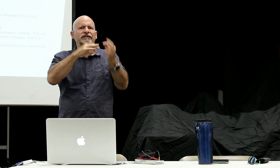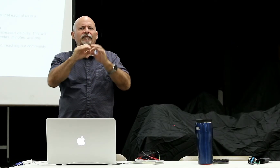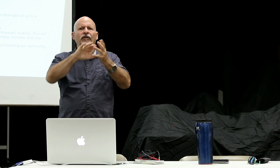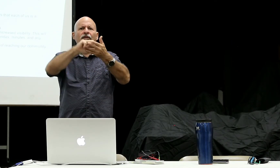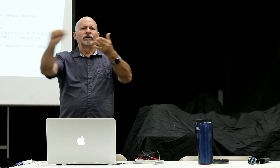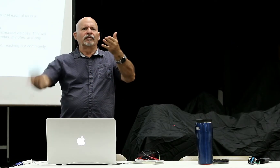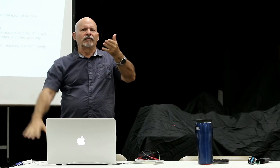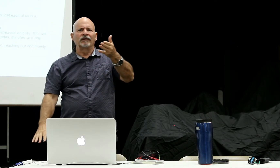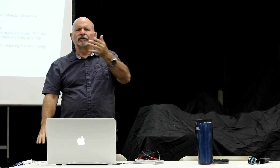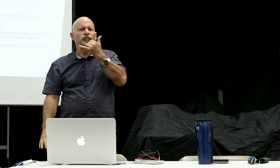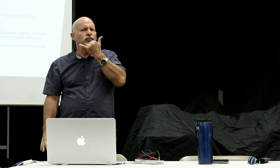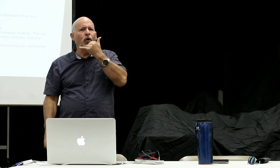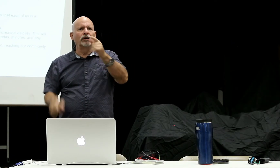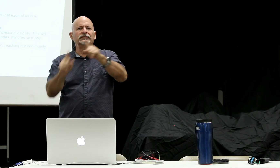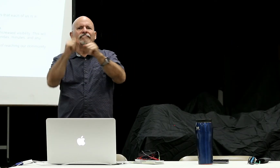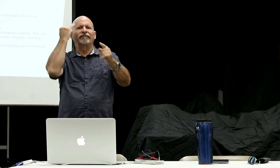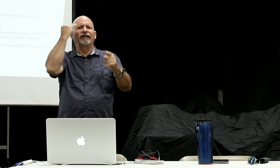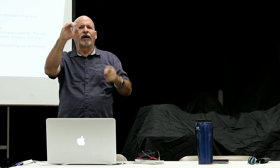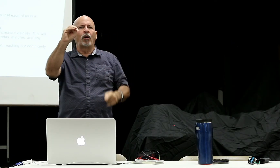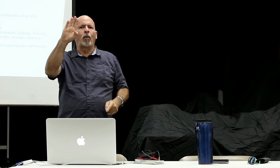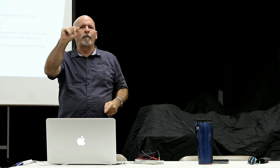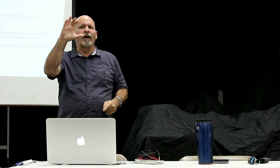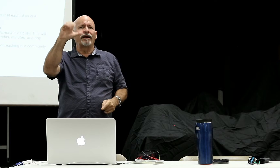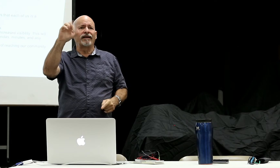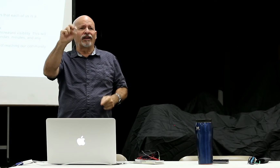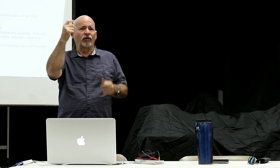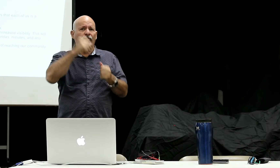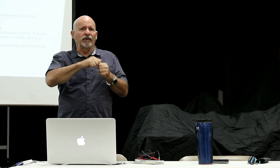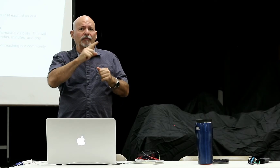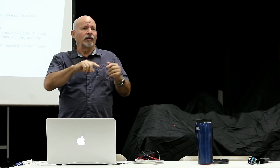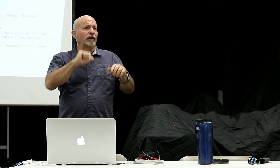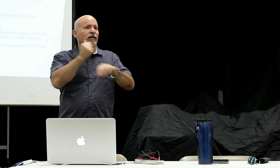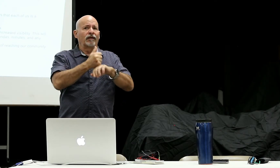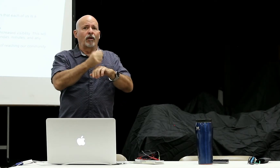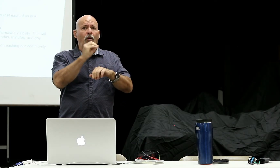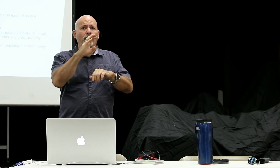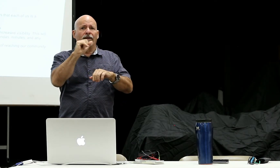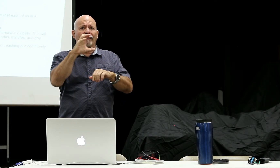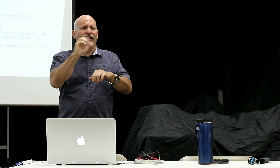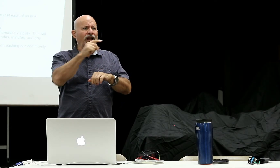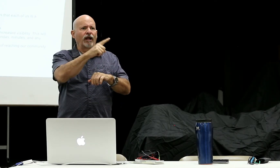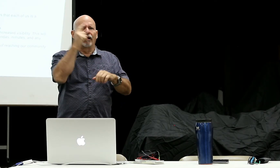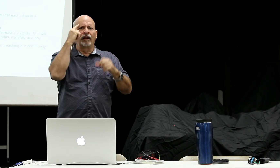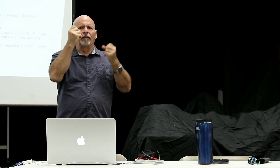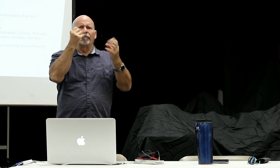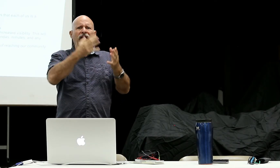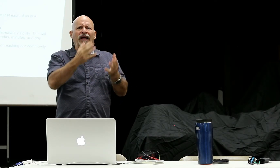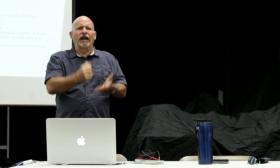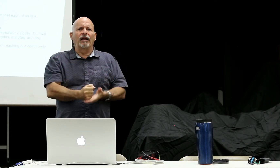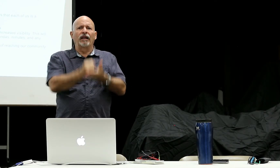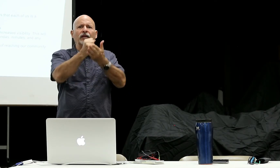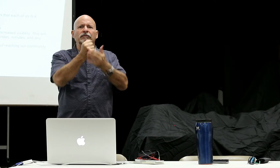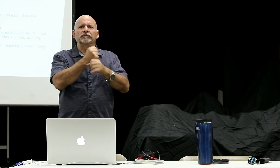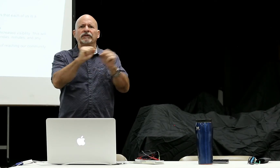and the services are also being cut because there's not enough money at the federal